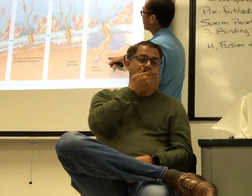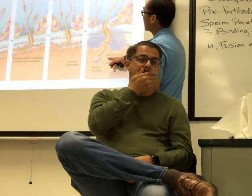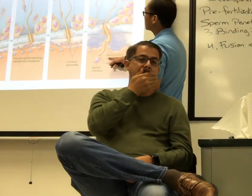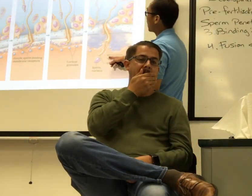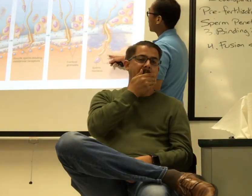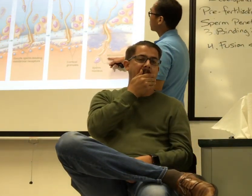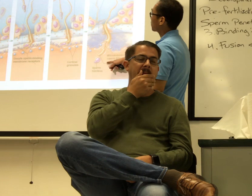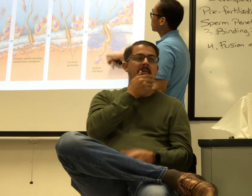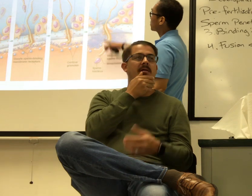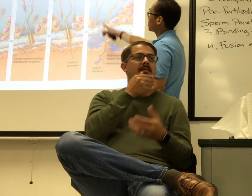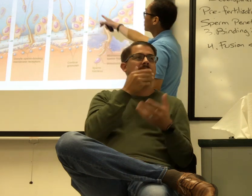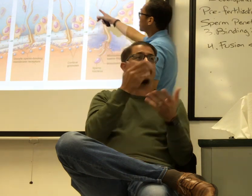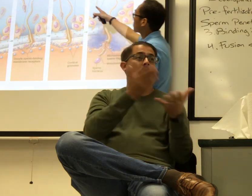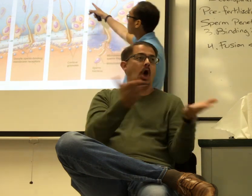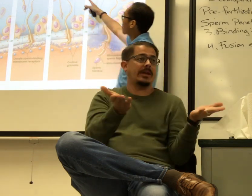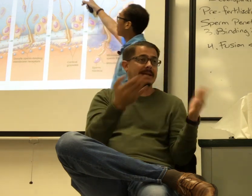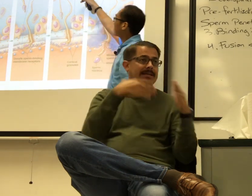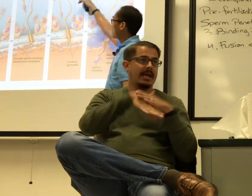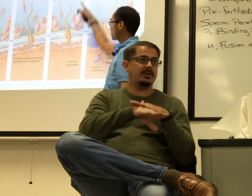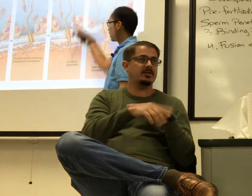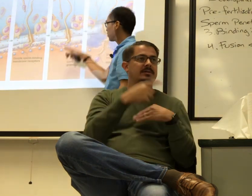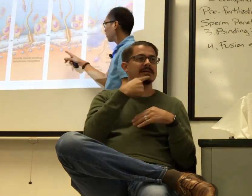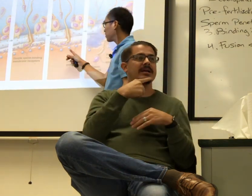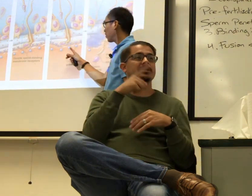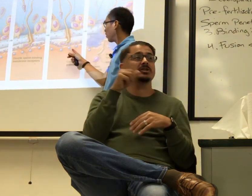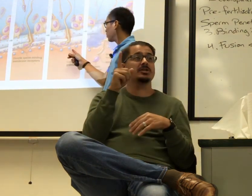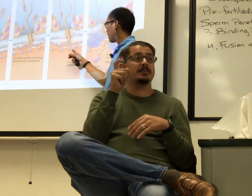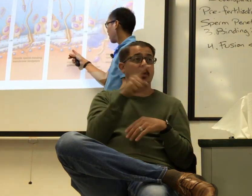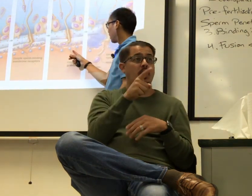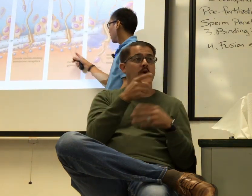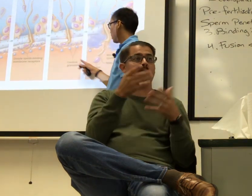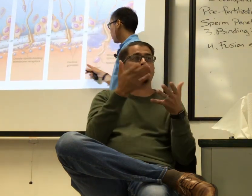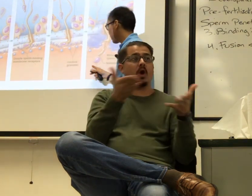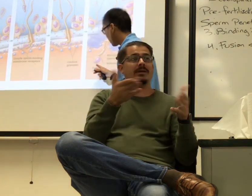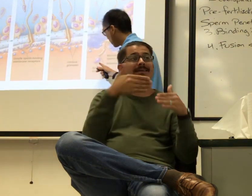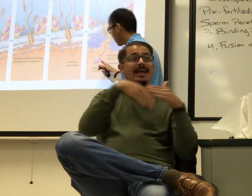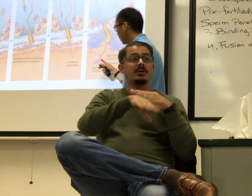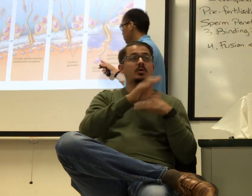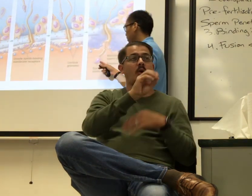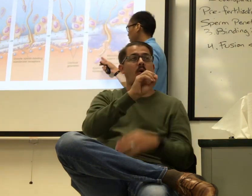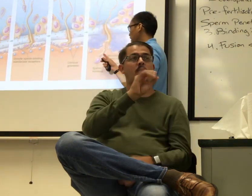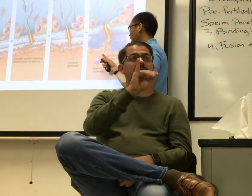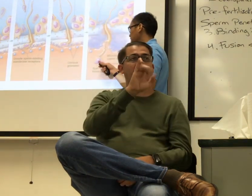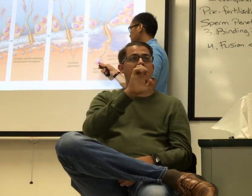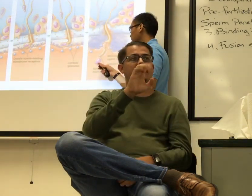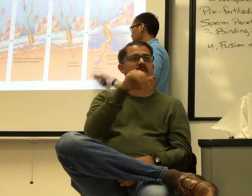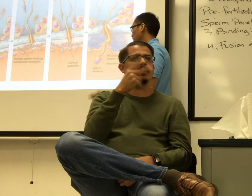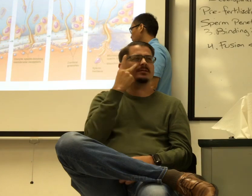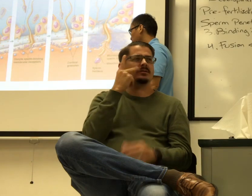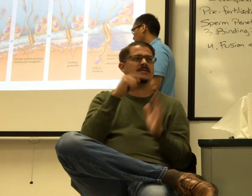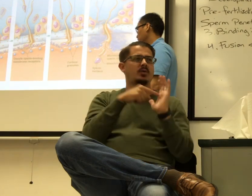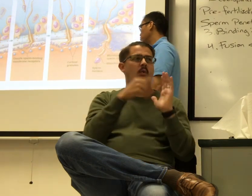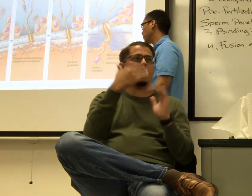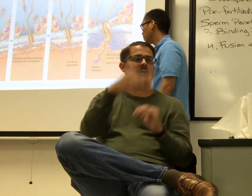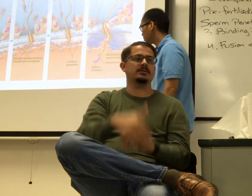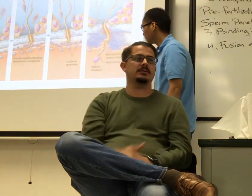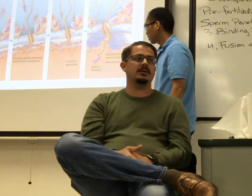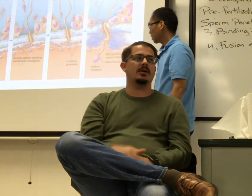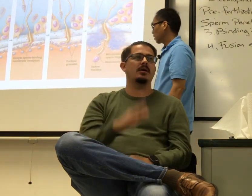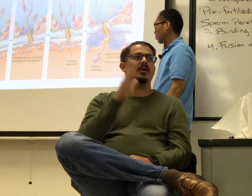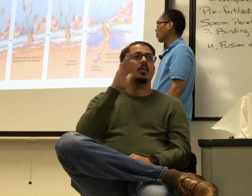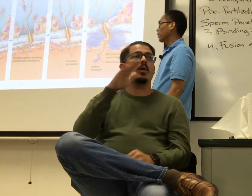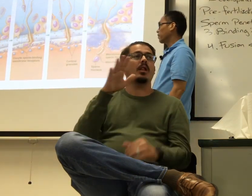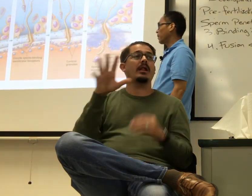the contents to enter. So it says sperm contents enter this oocyte. You can see it illustrated next. They